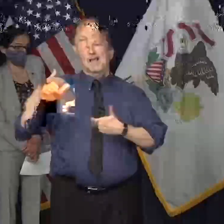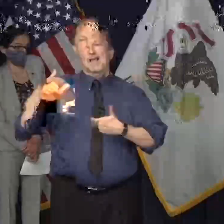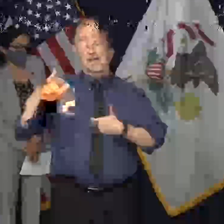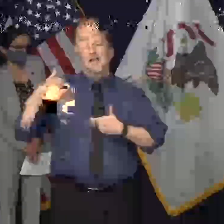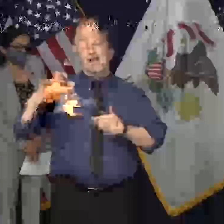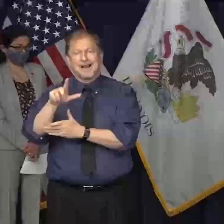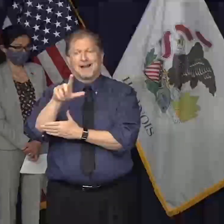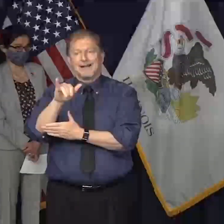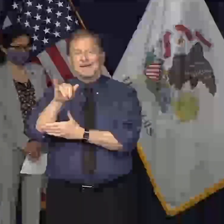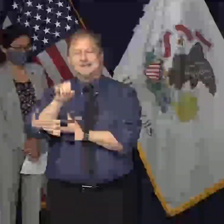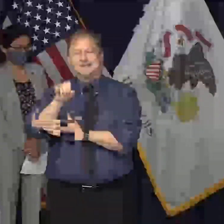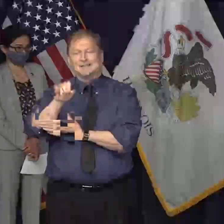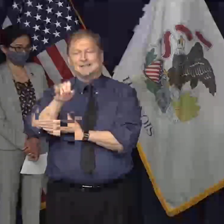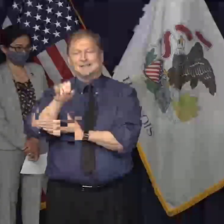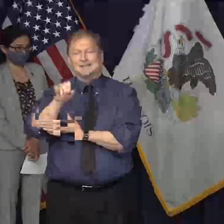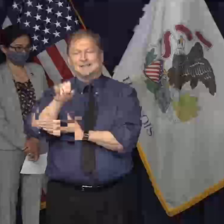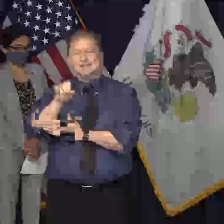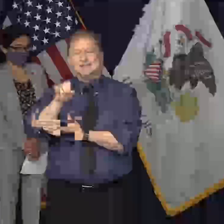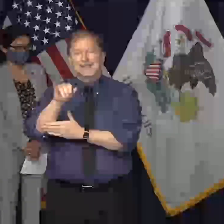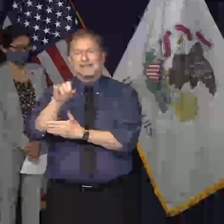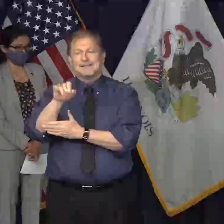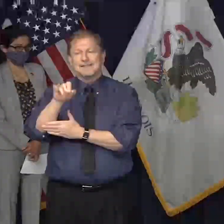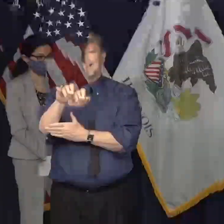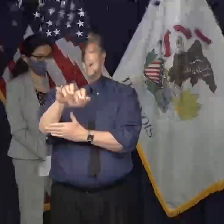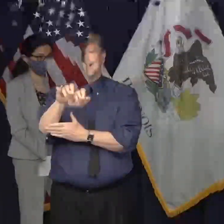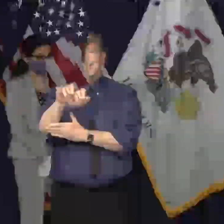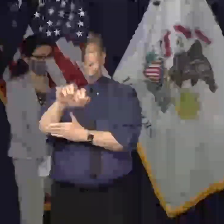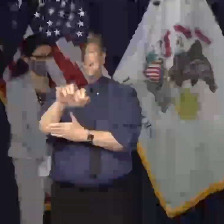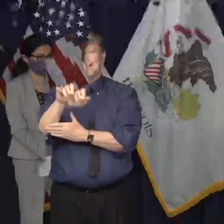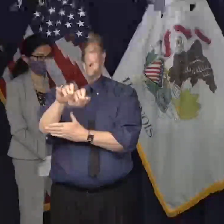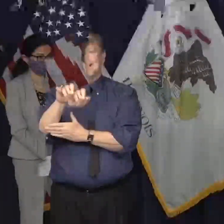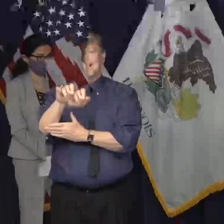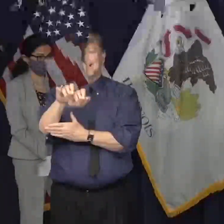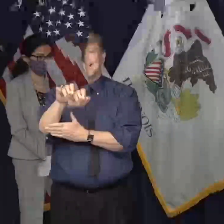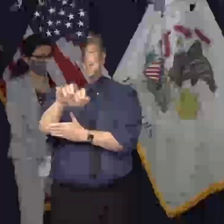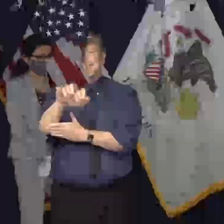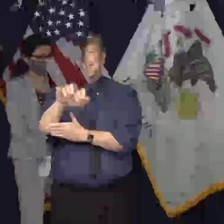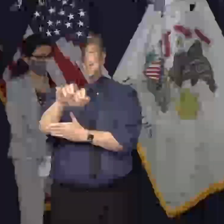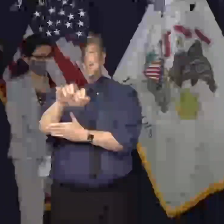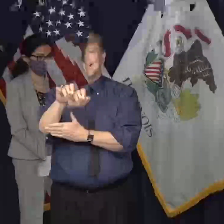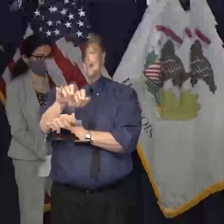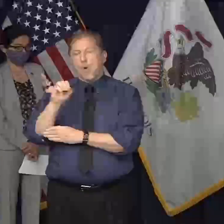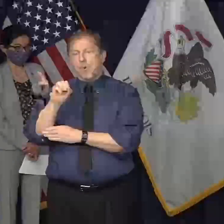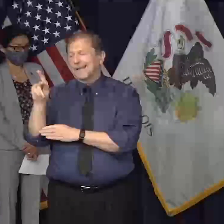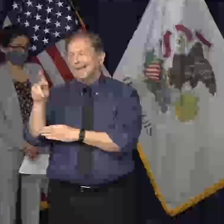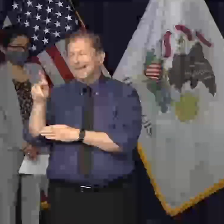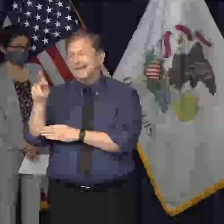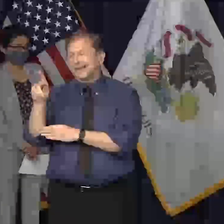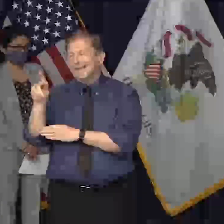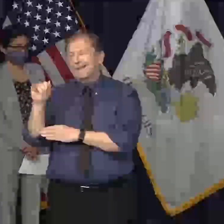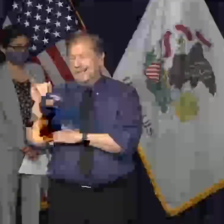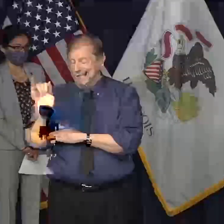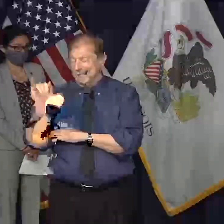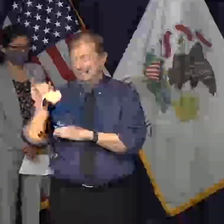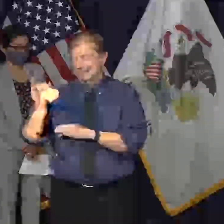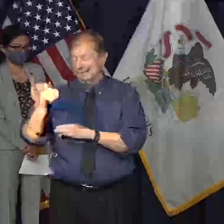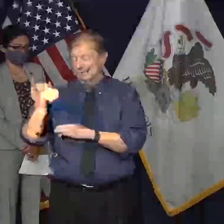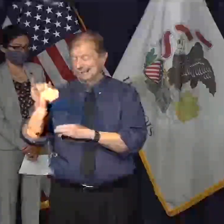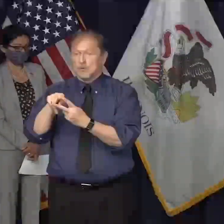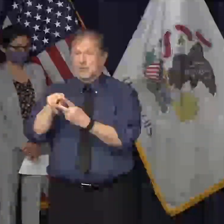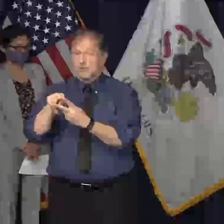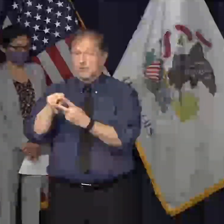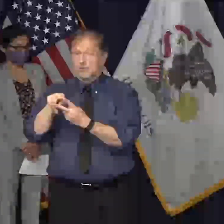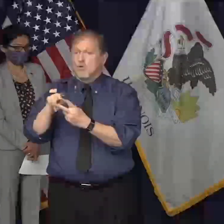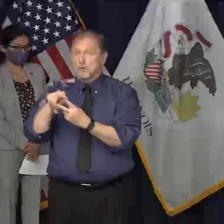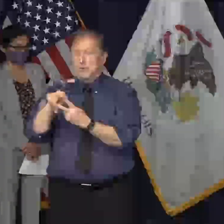Lisa Hernandez and Senator Omar Aquino, as well as a few individuals who have been incredible voices for justice and